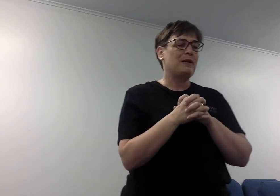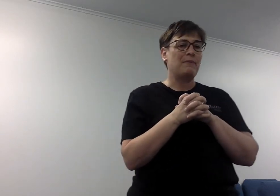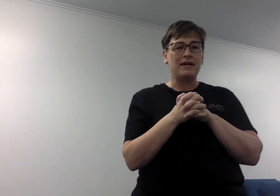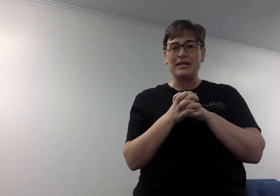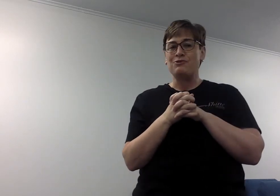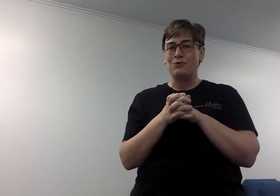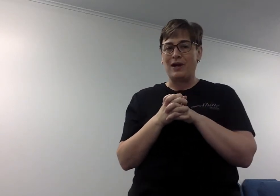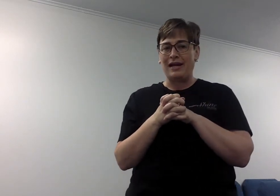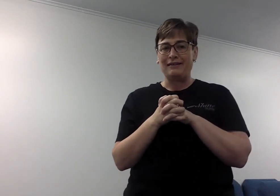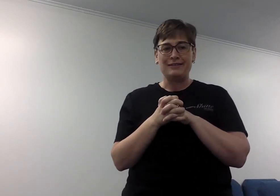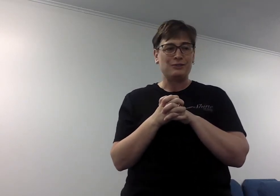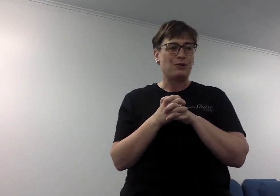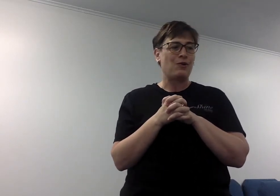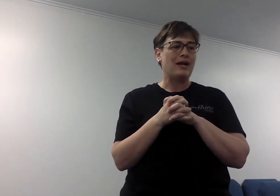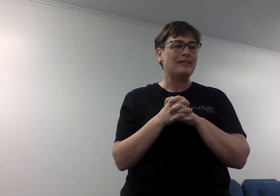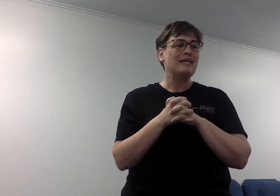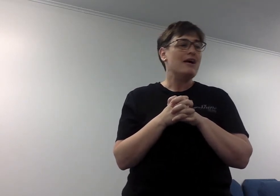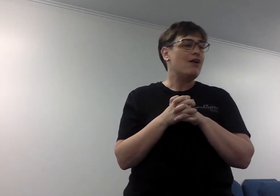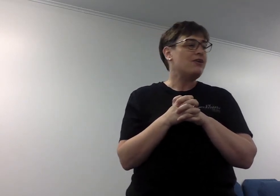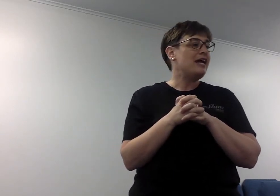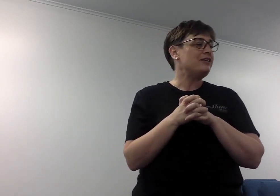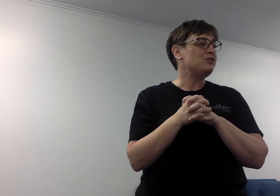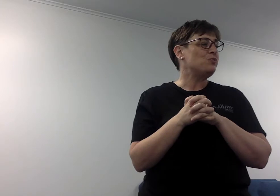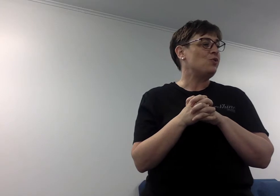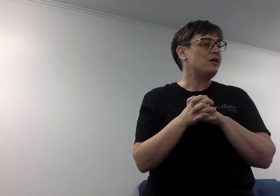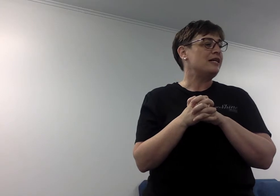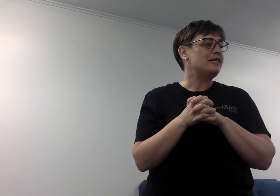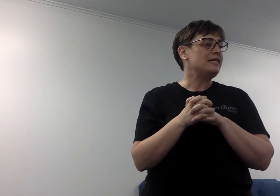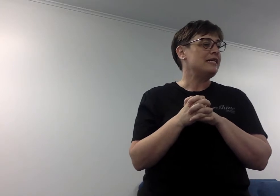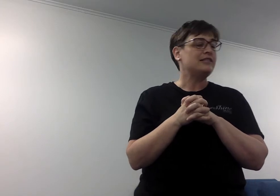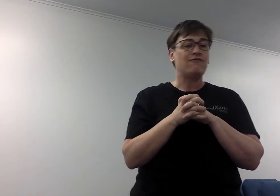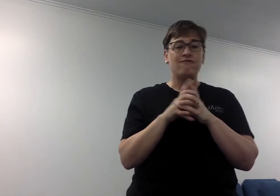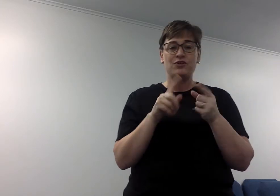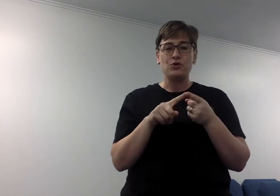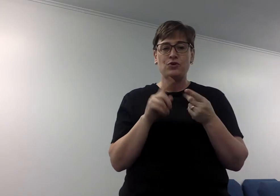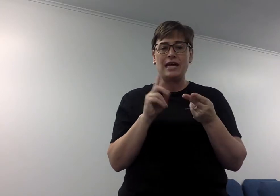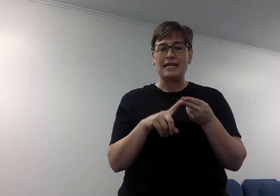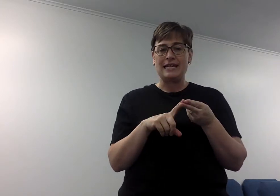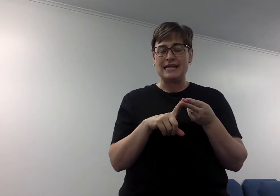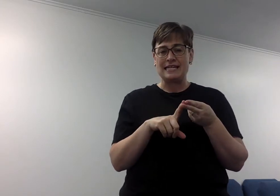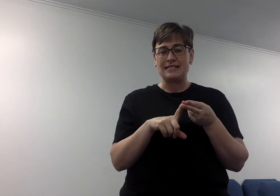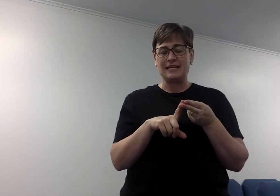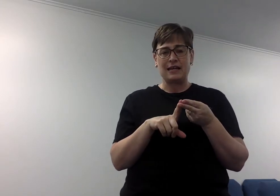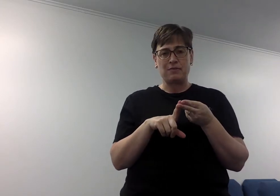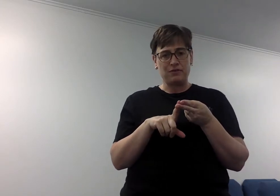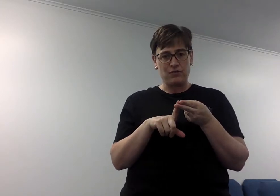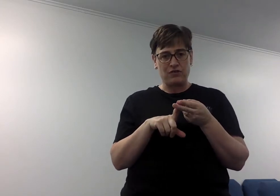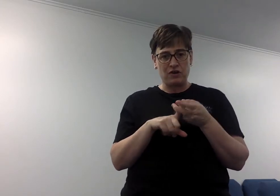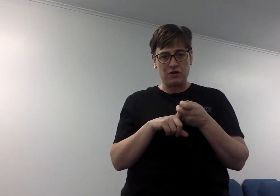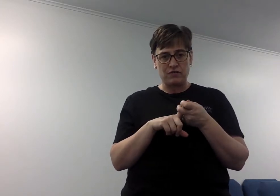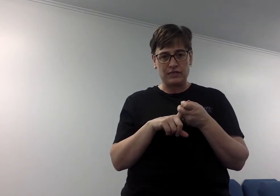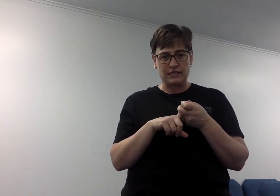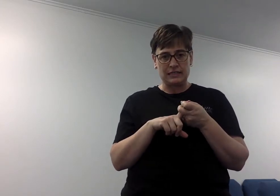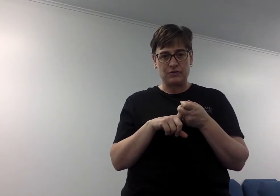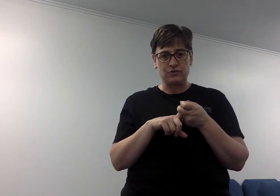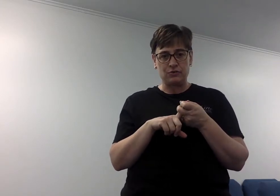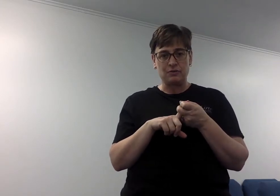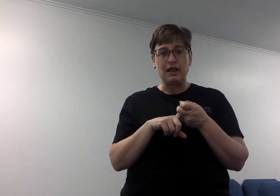But either way is correct. Our next one is food and eat. And I believe we've gone over these in our Zoom